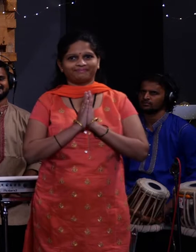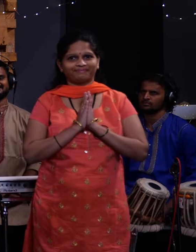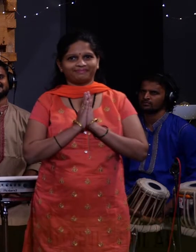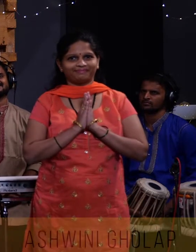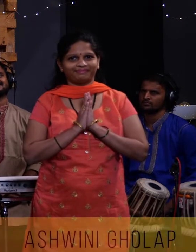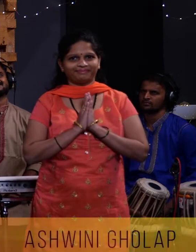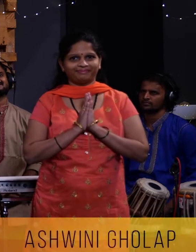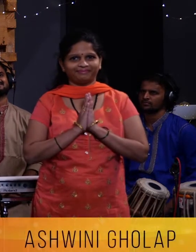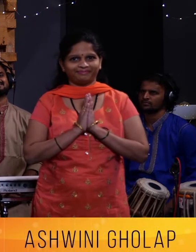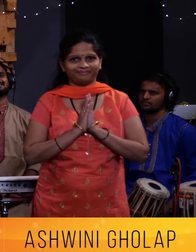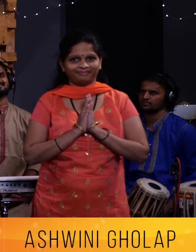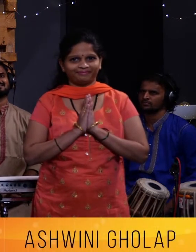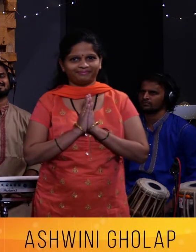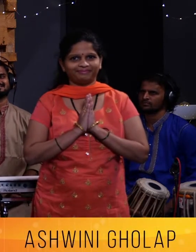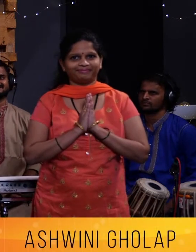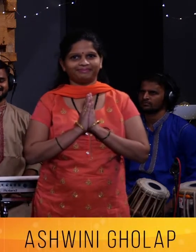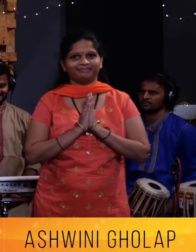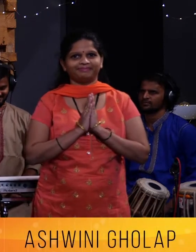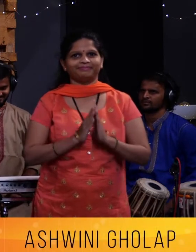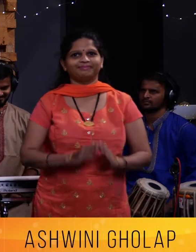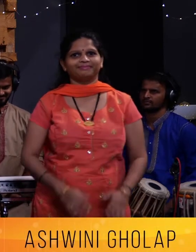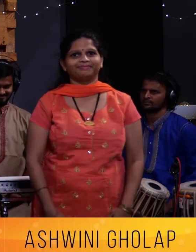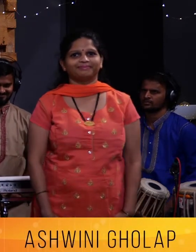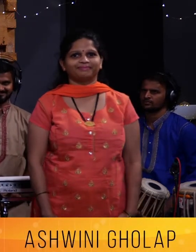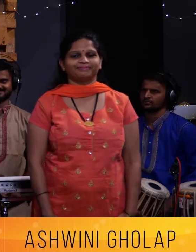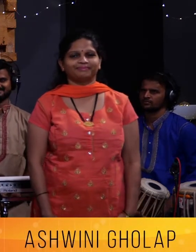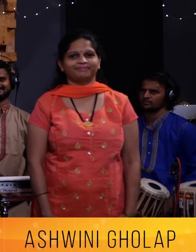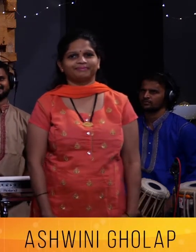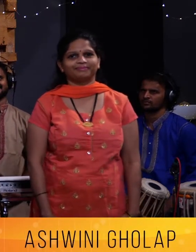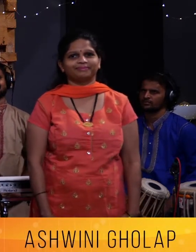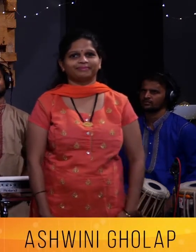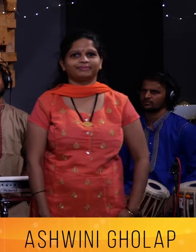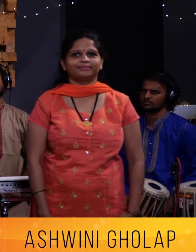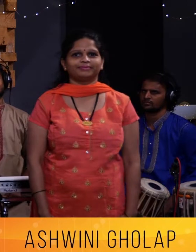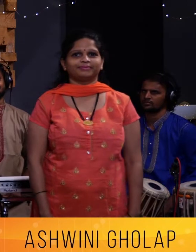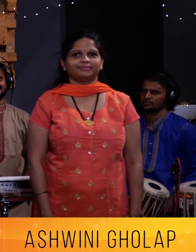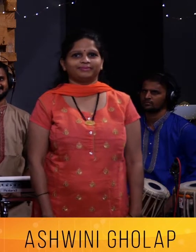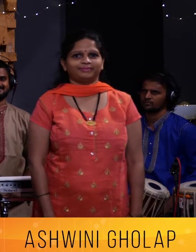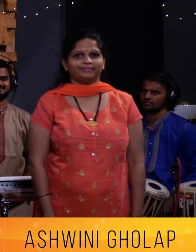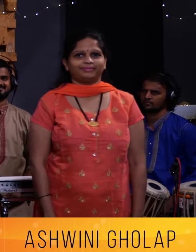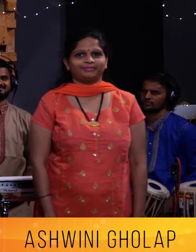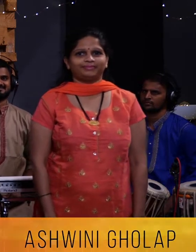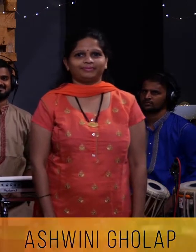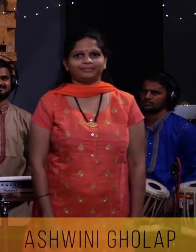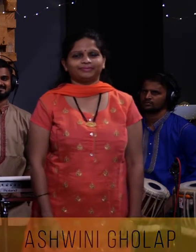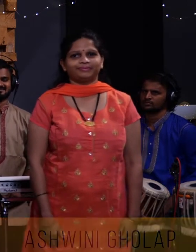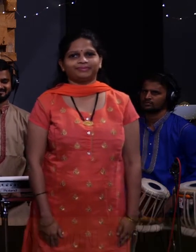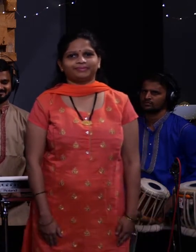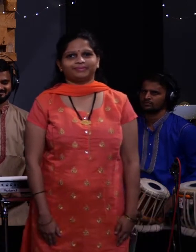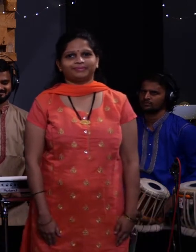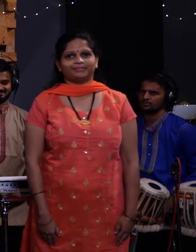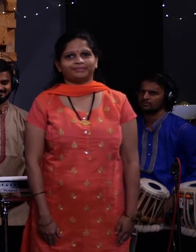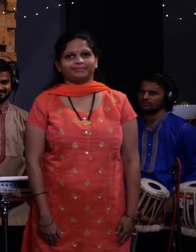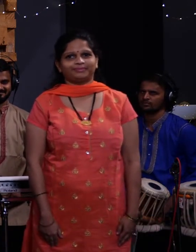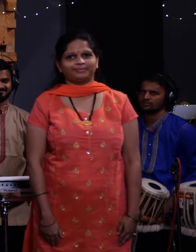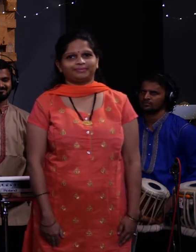language interpreter, because we are going to have this song interpreted for all of you. So, ladies and gentlemen, Akkha Duniya Gol Hai.